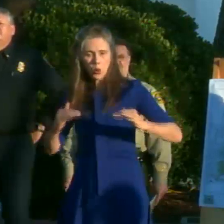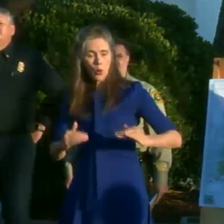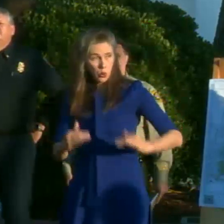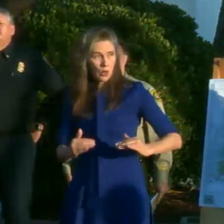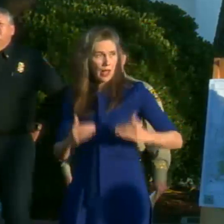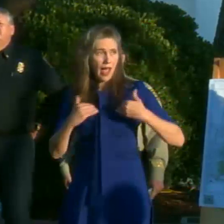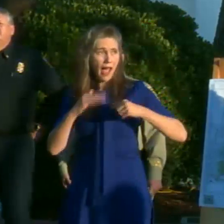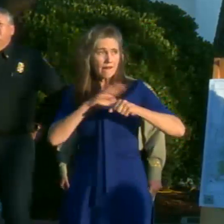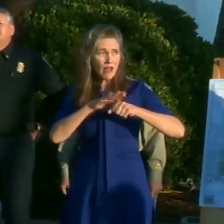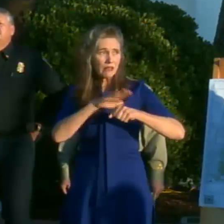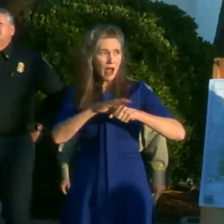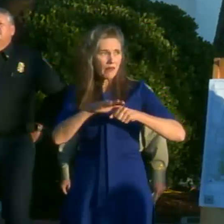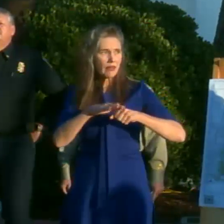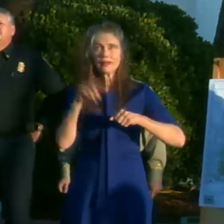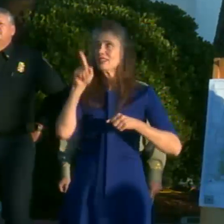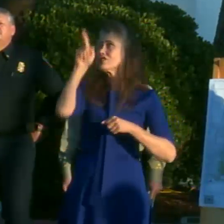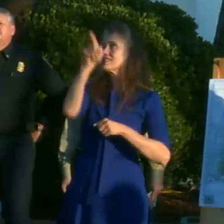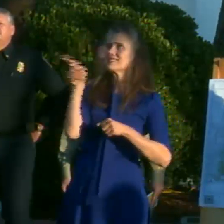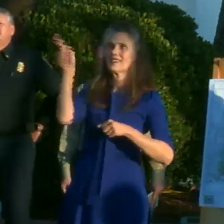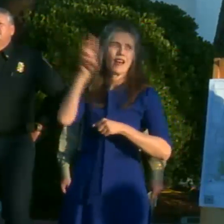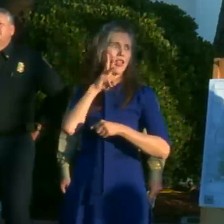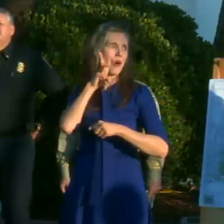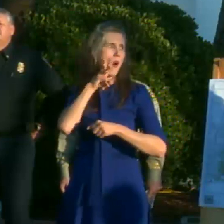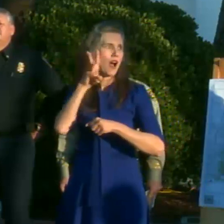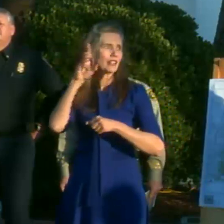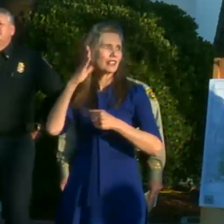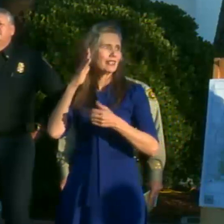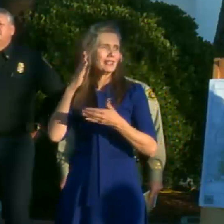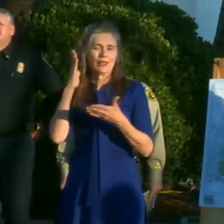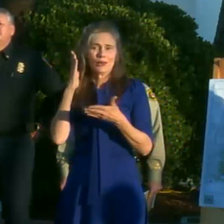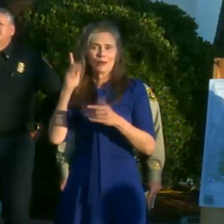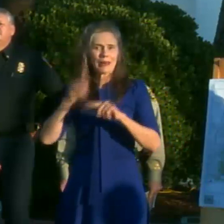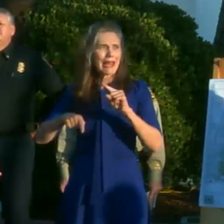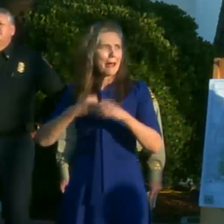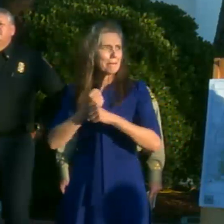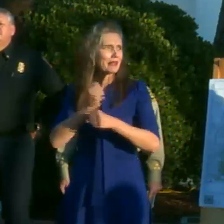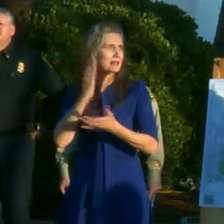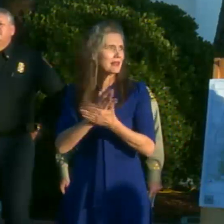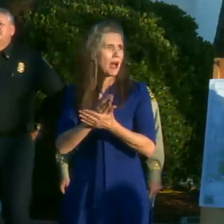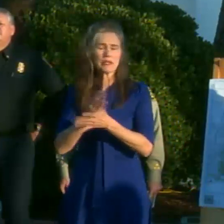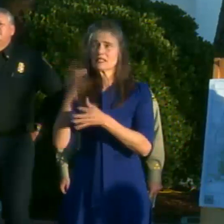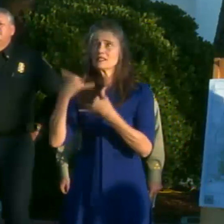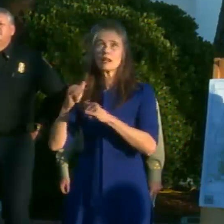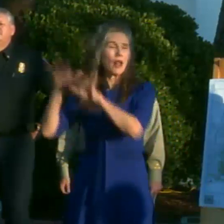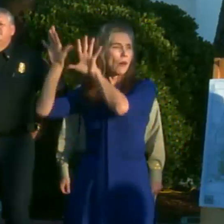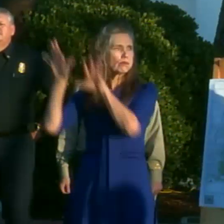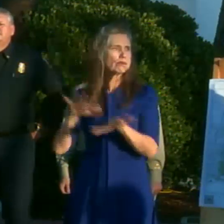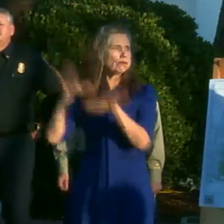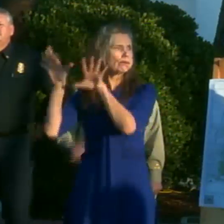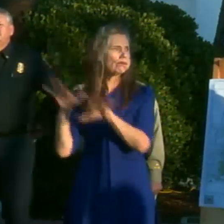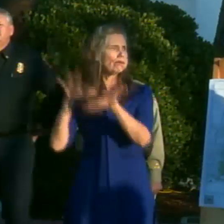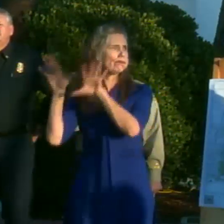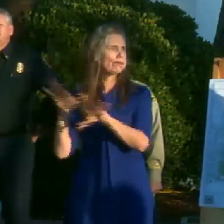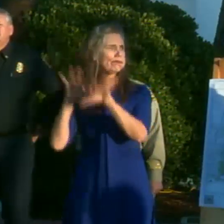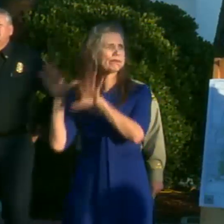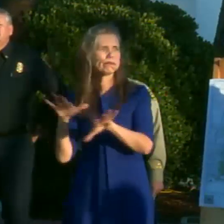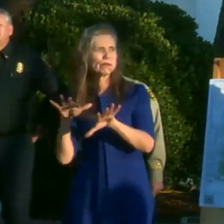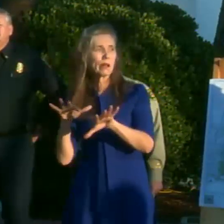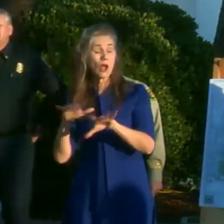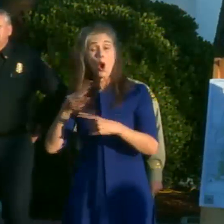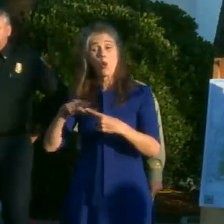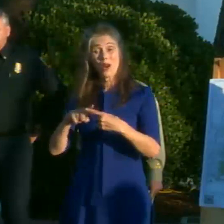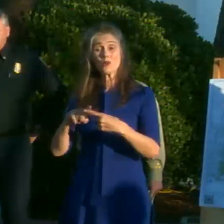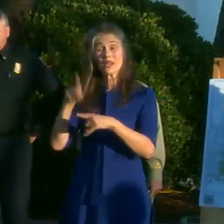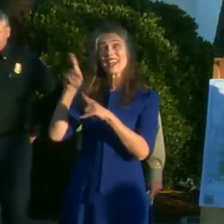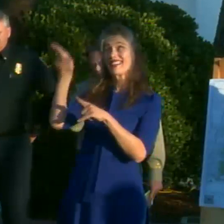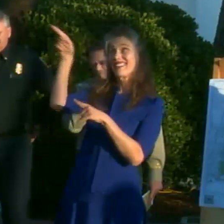enough resources. It's just we can't get the water to stop coming in. So once we find that solution, we can really get a